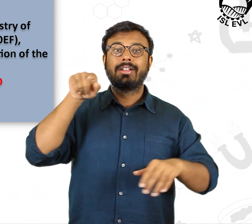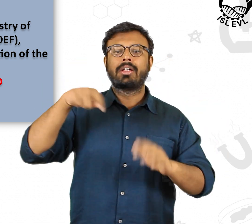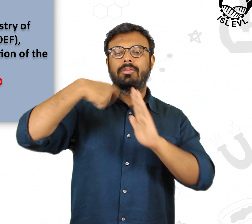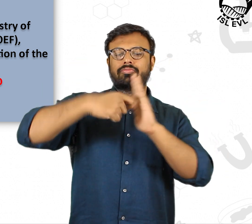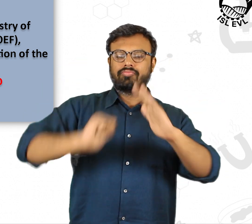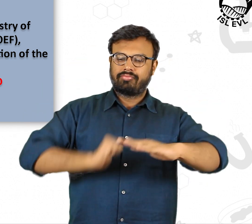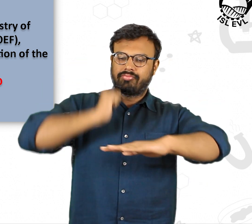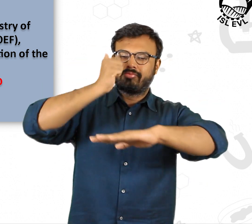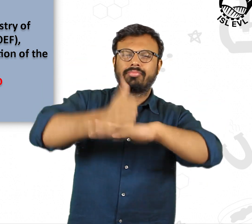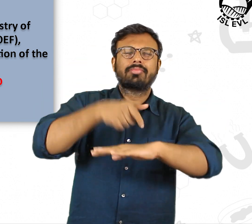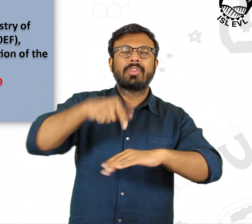of India,